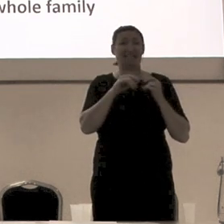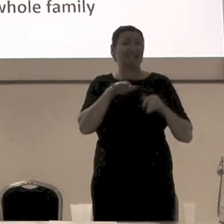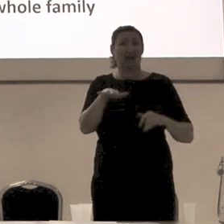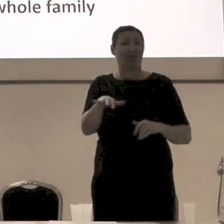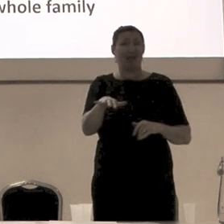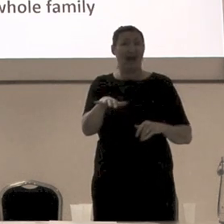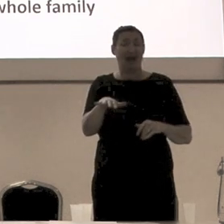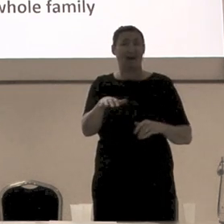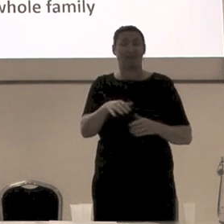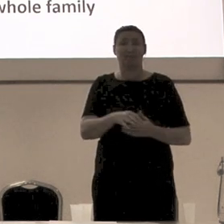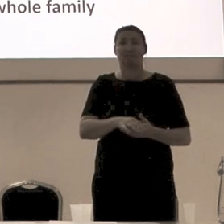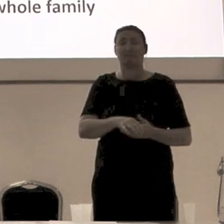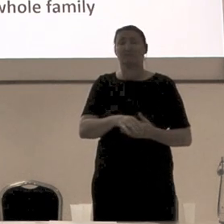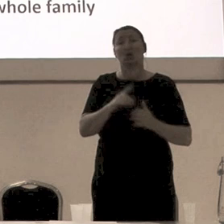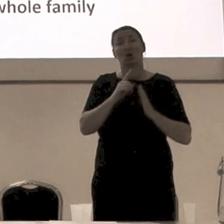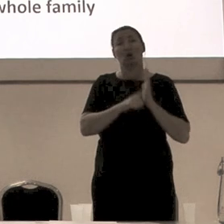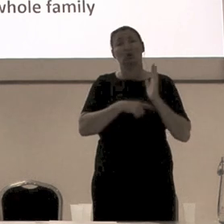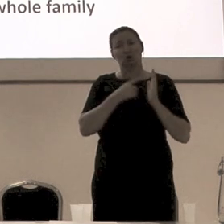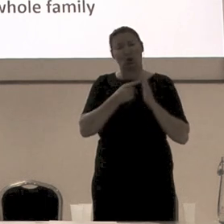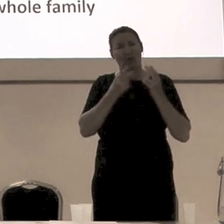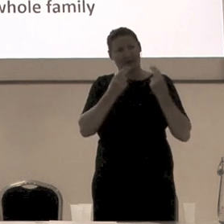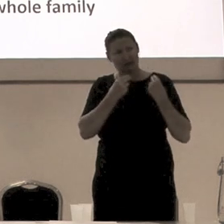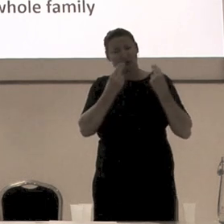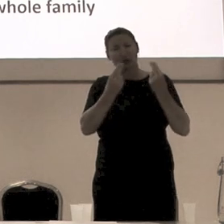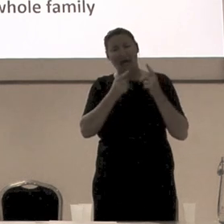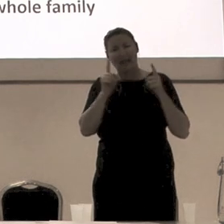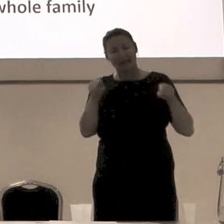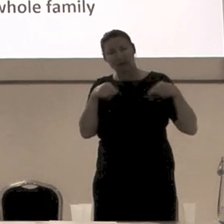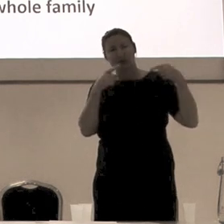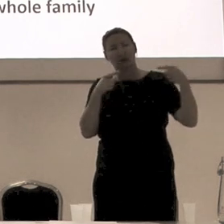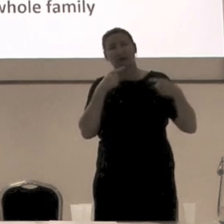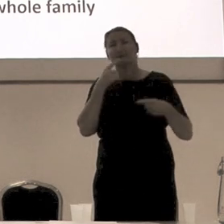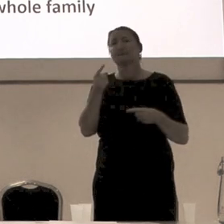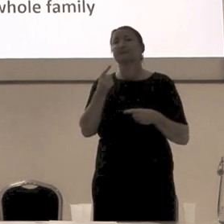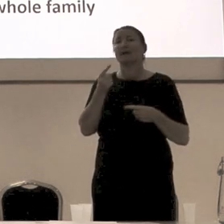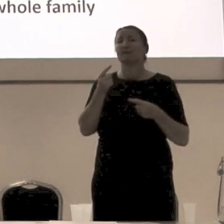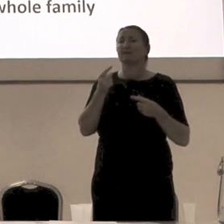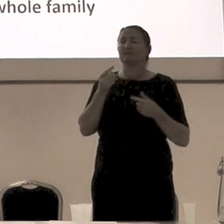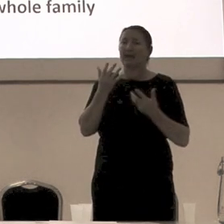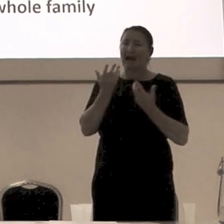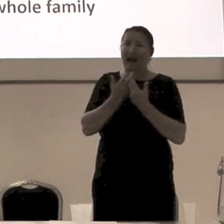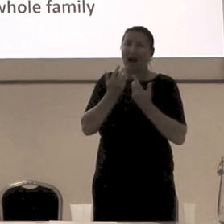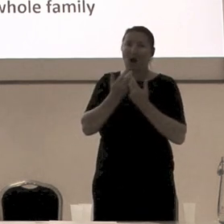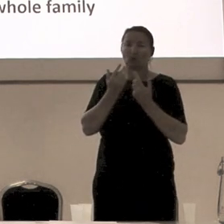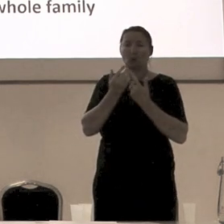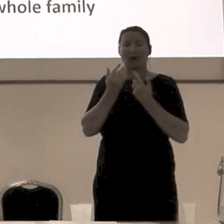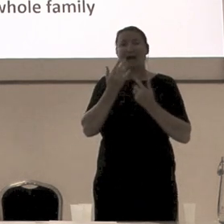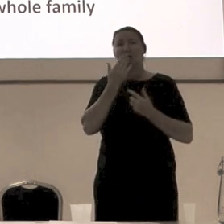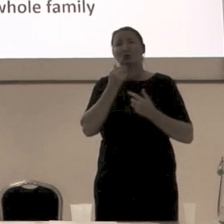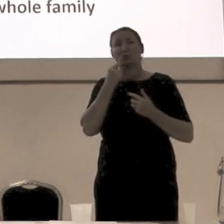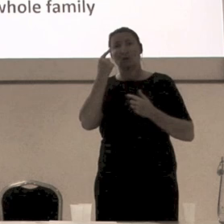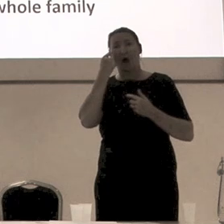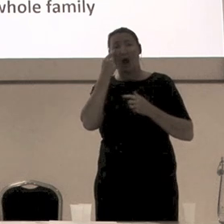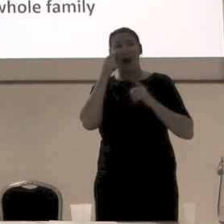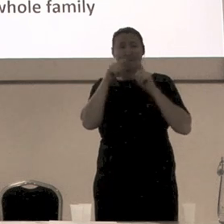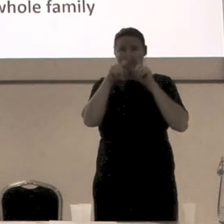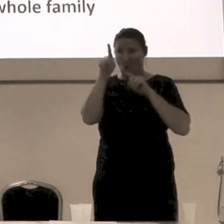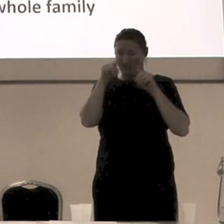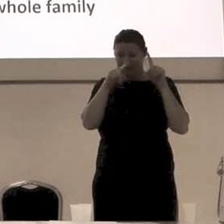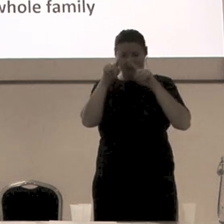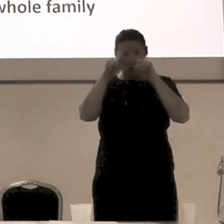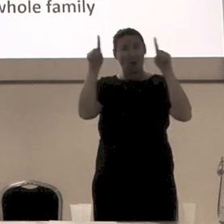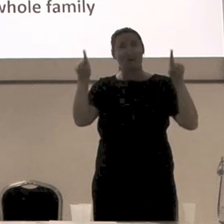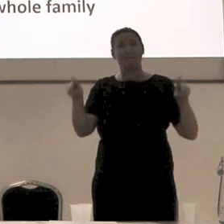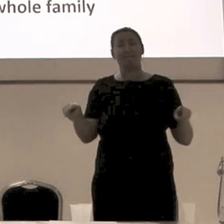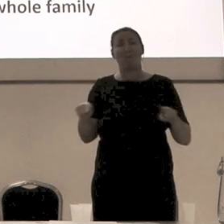can be challenged through facilitated communication, eye-pointing on a board.